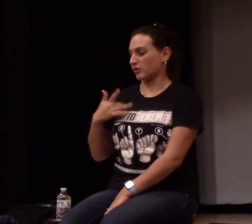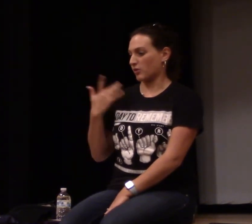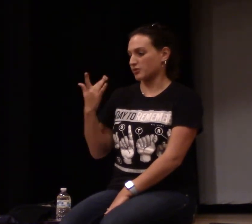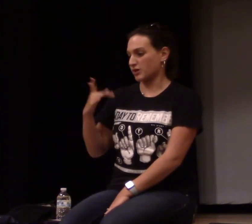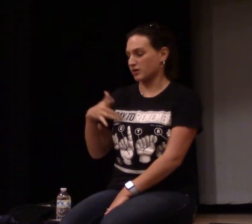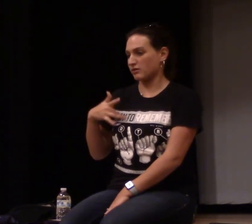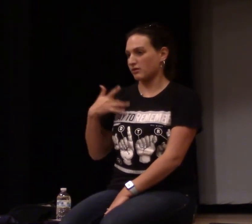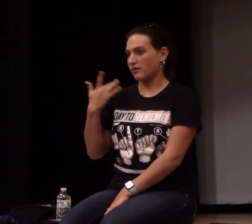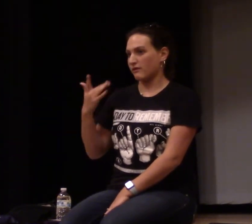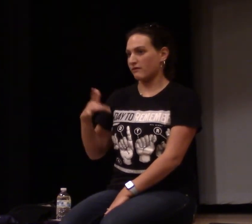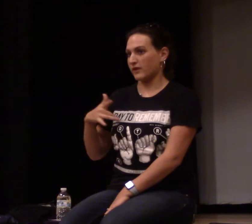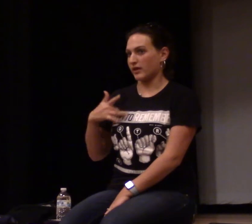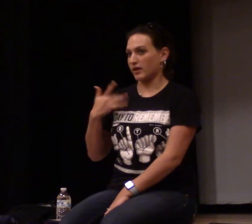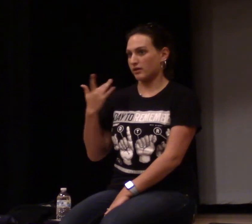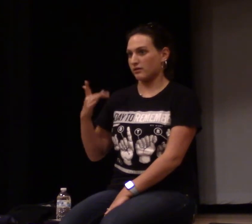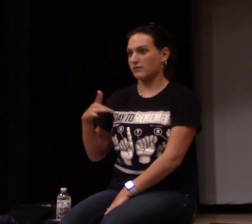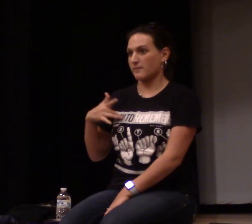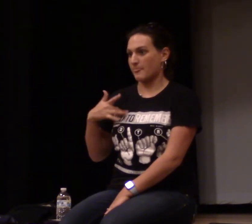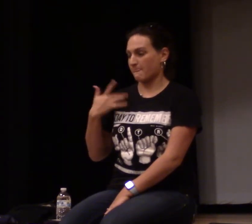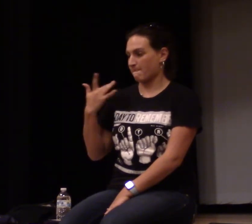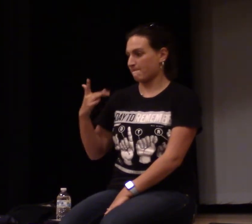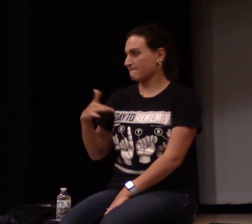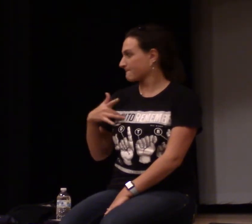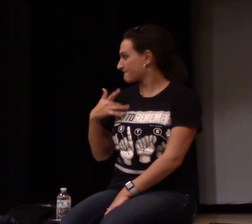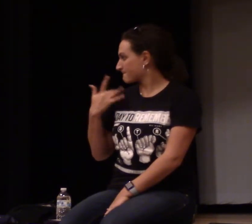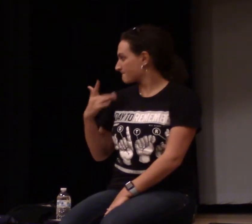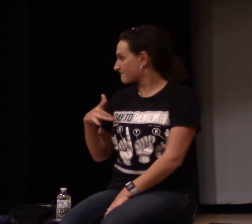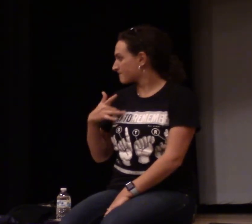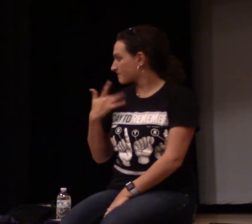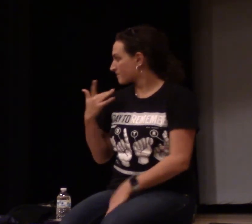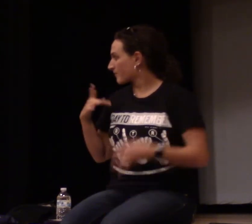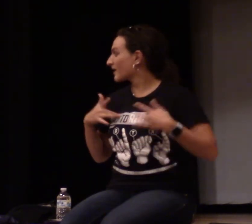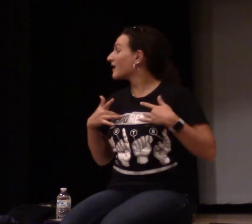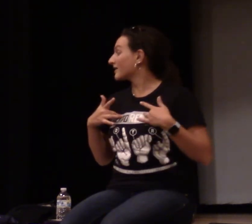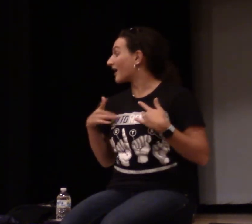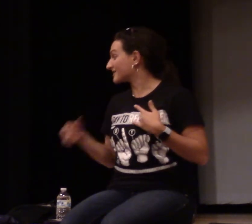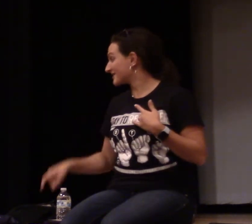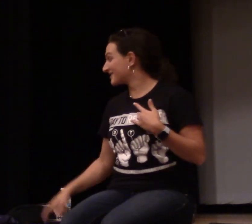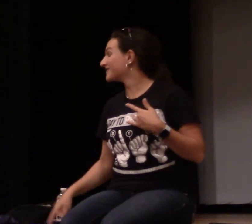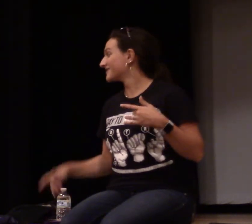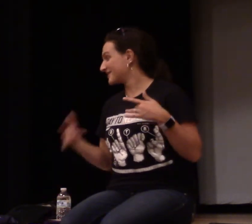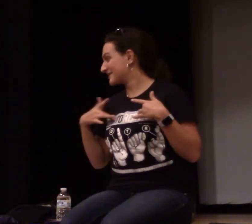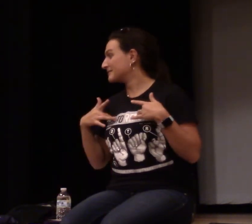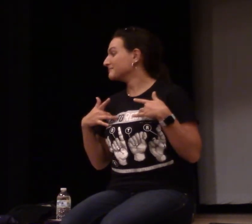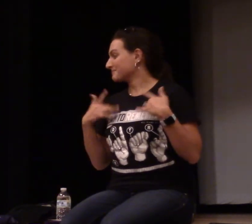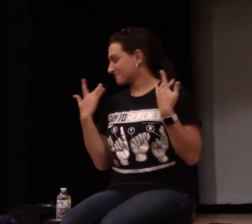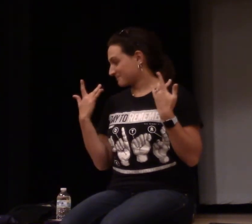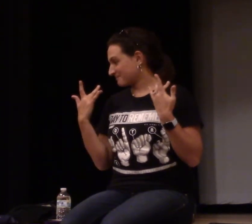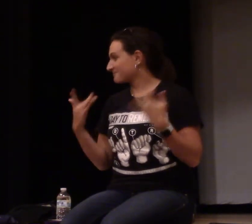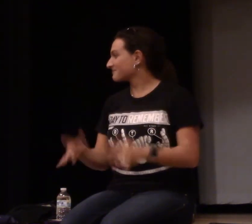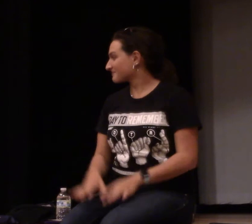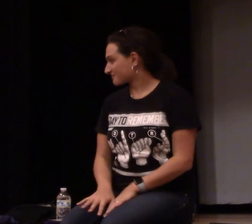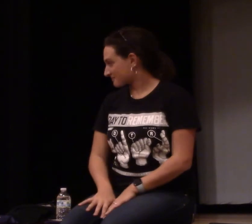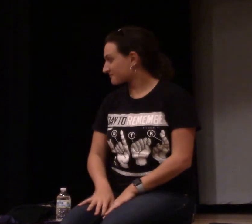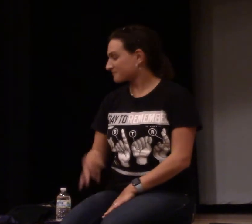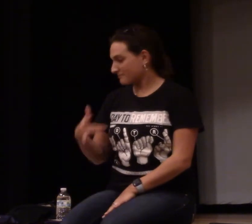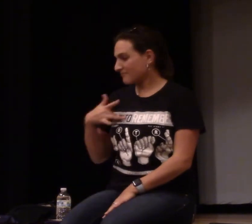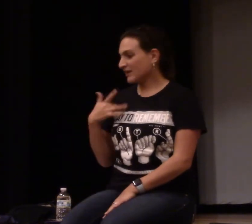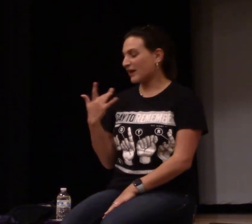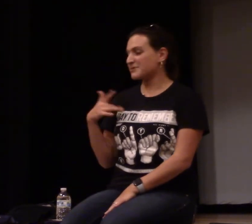motion. Feeling. And this one, wash up. Yes. Wash up, join in the bottom. Yep, so